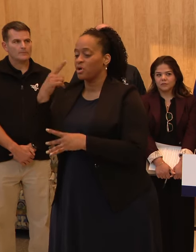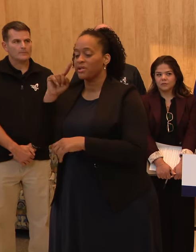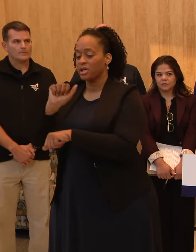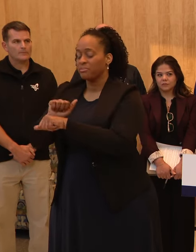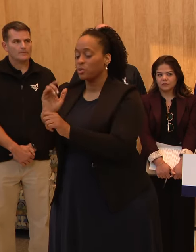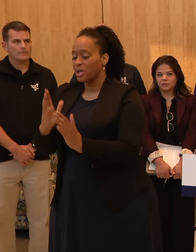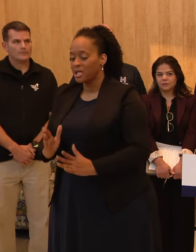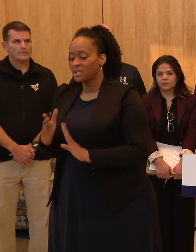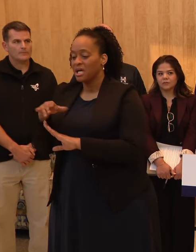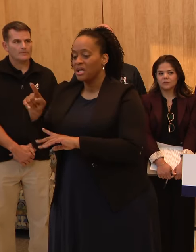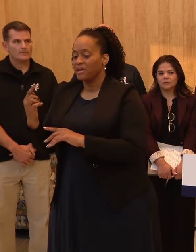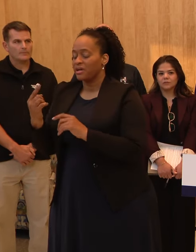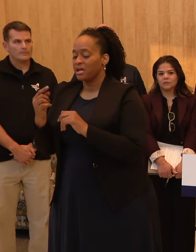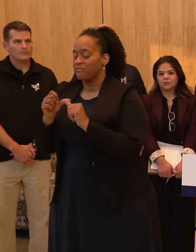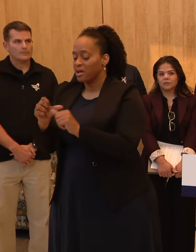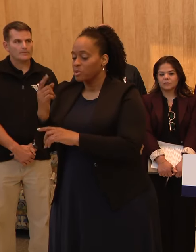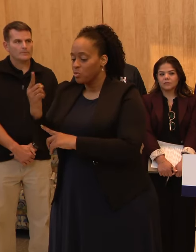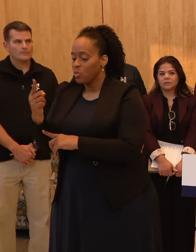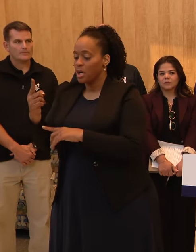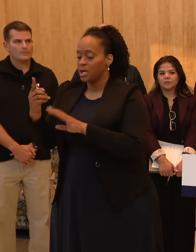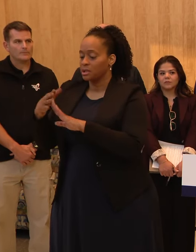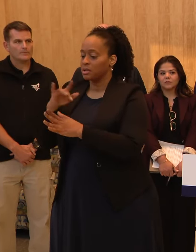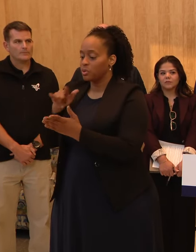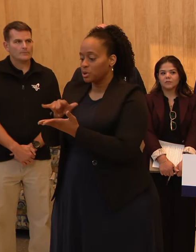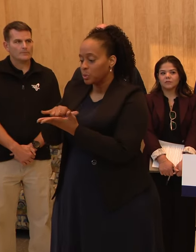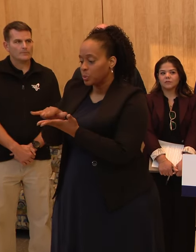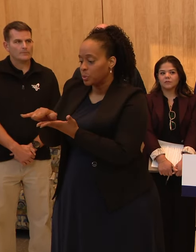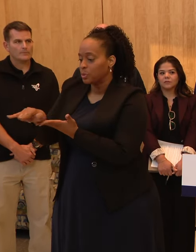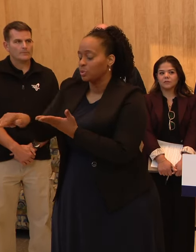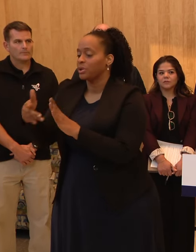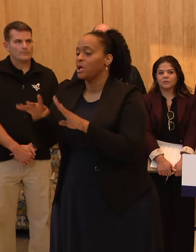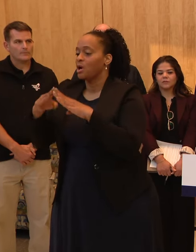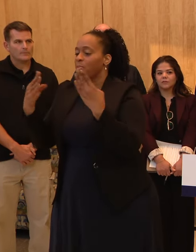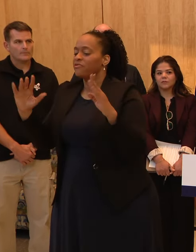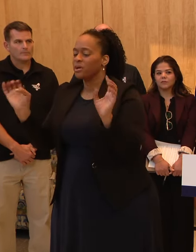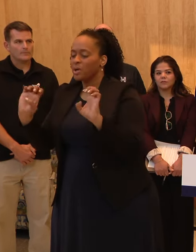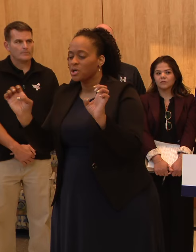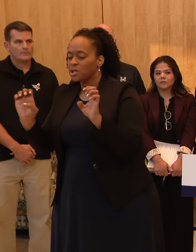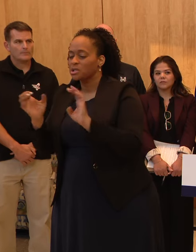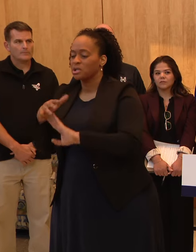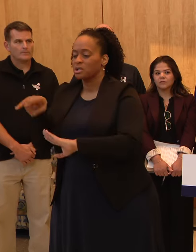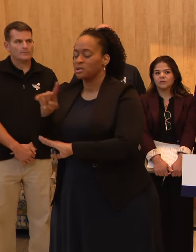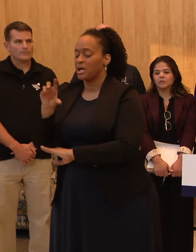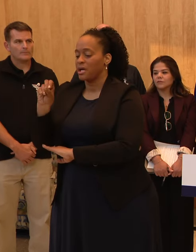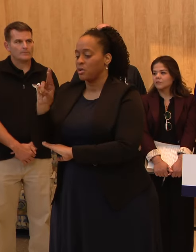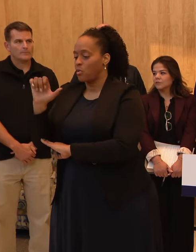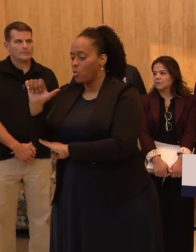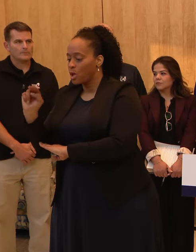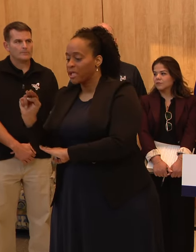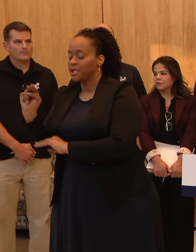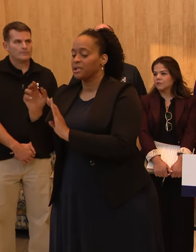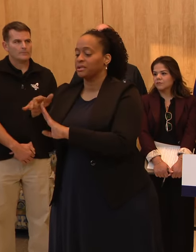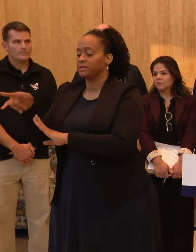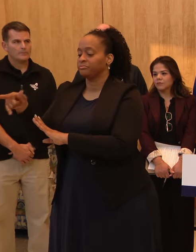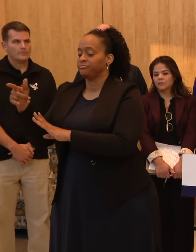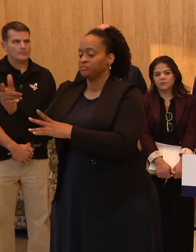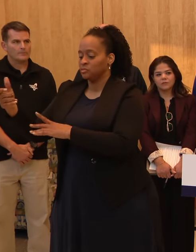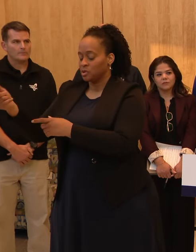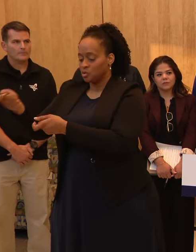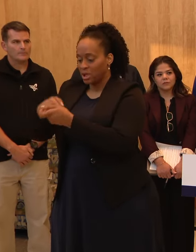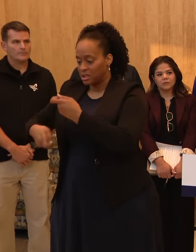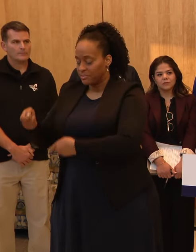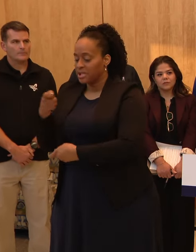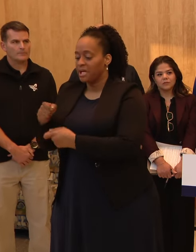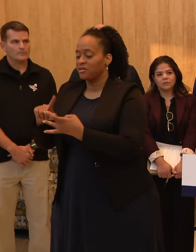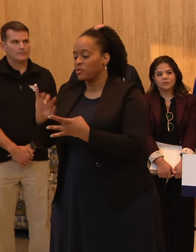employees. They've kept one runway open for emergencies such as organ transplants or other